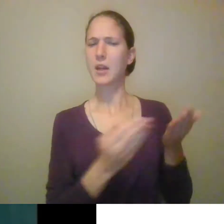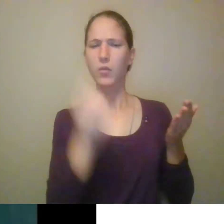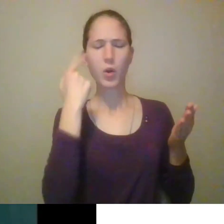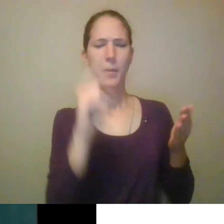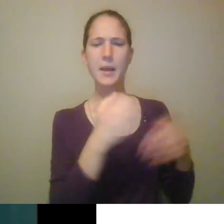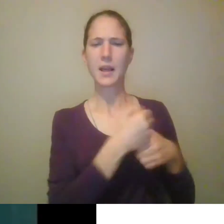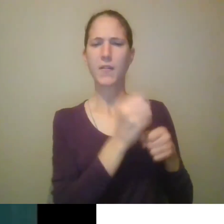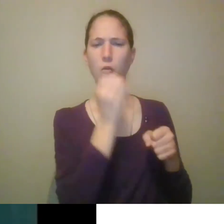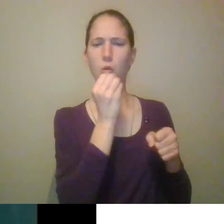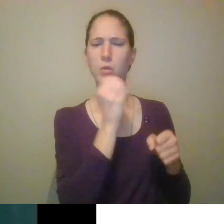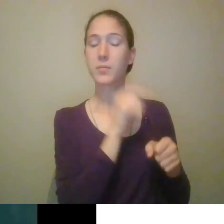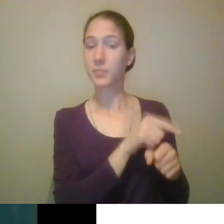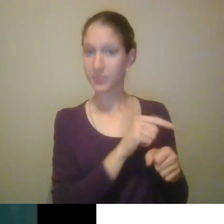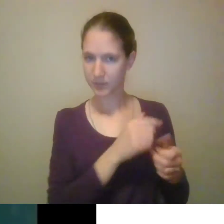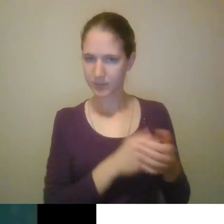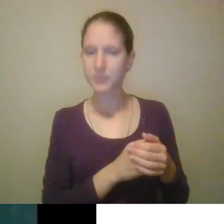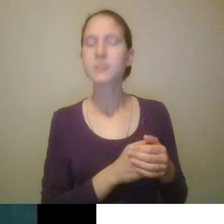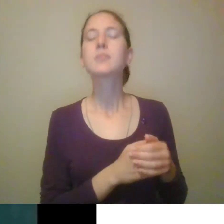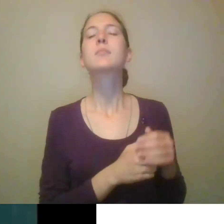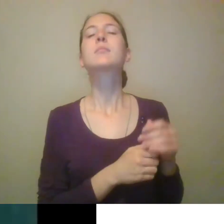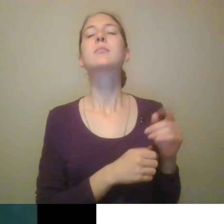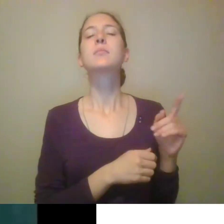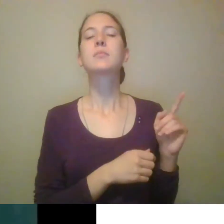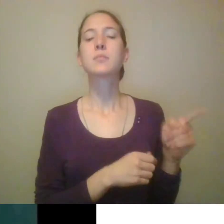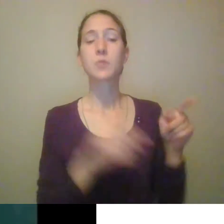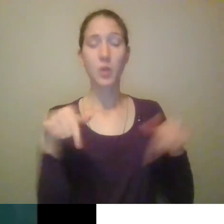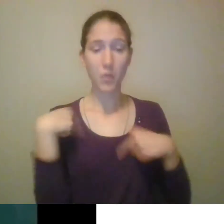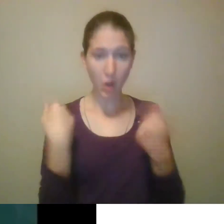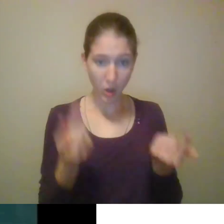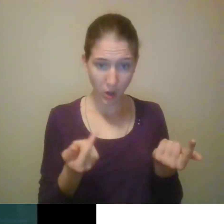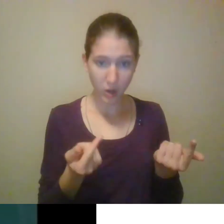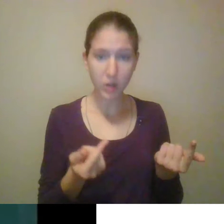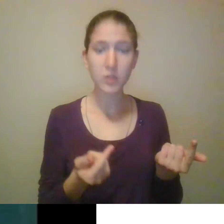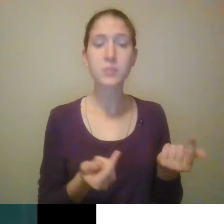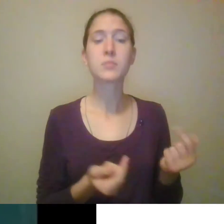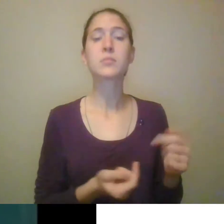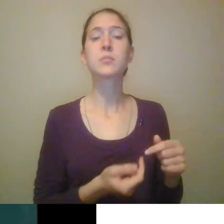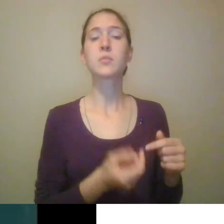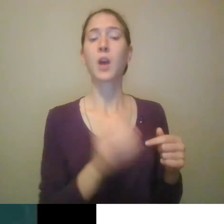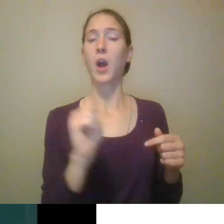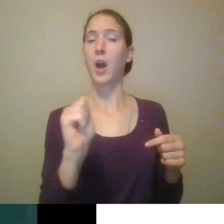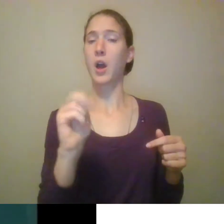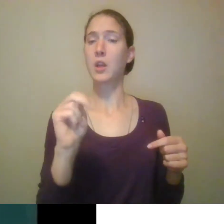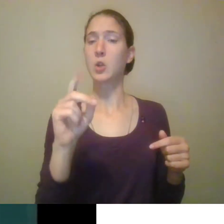All right, and Andrea so far has come up with water,